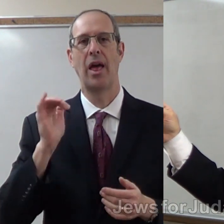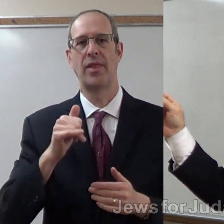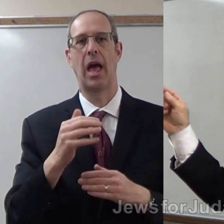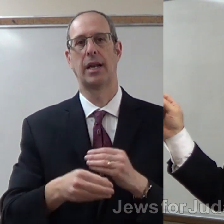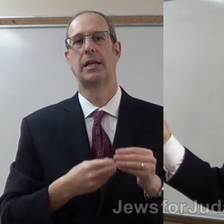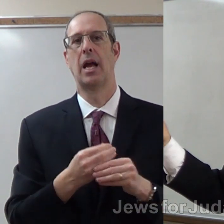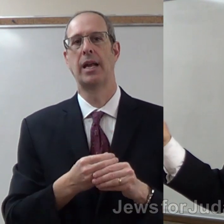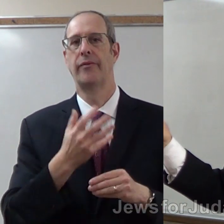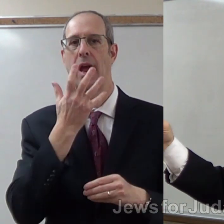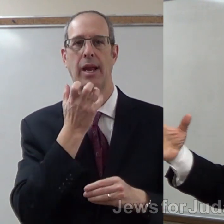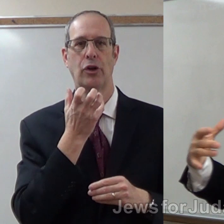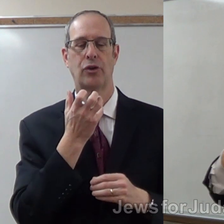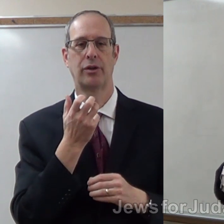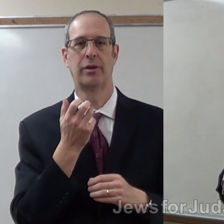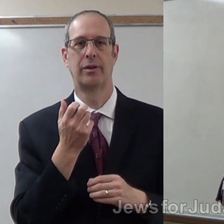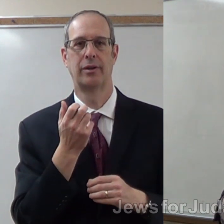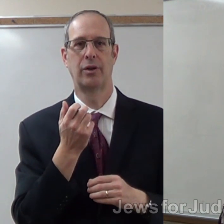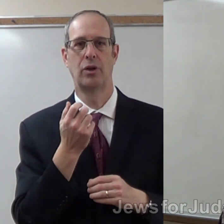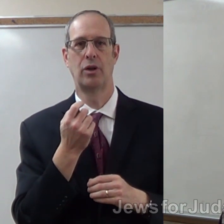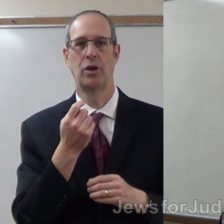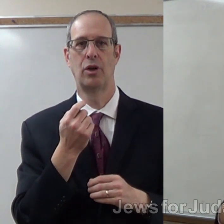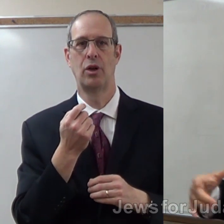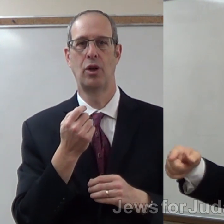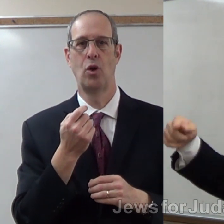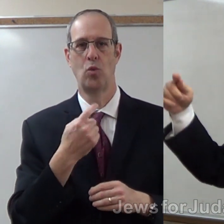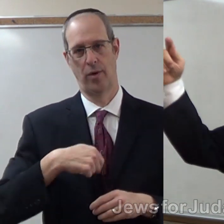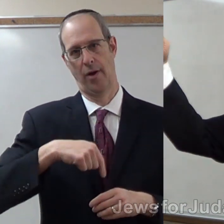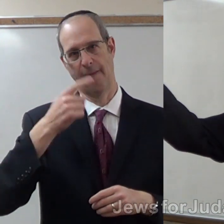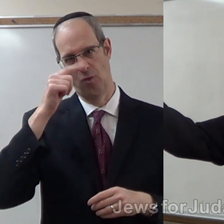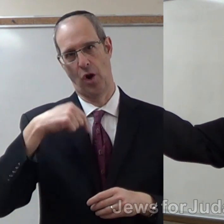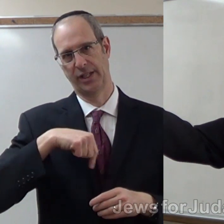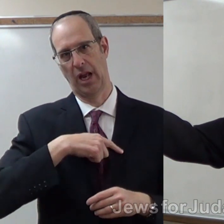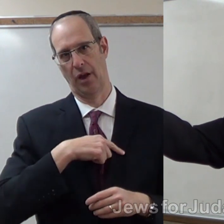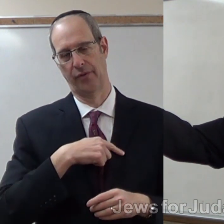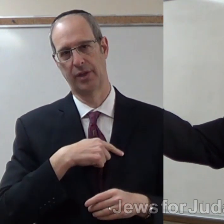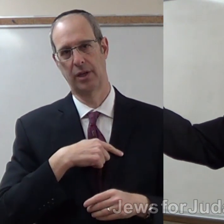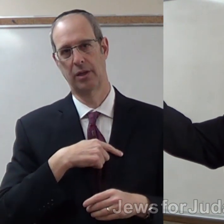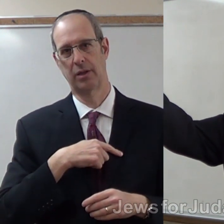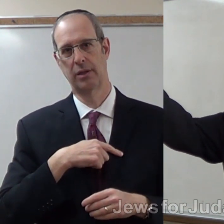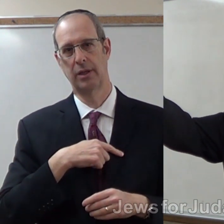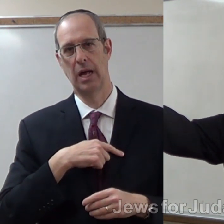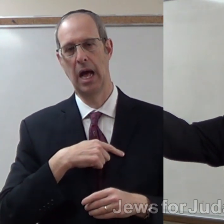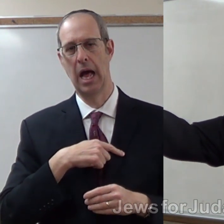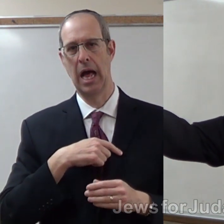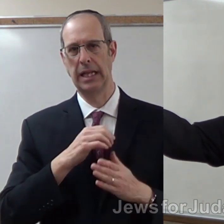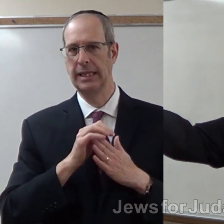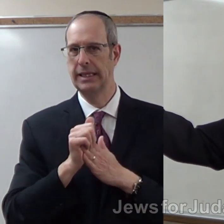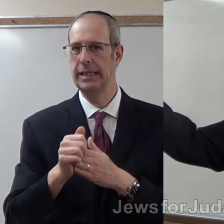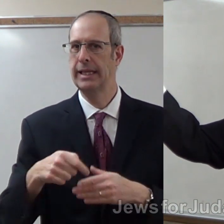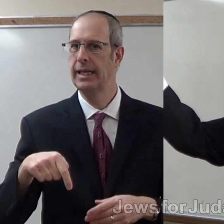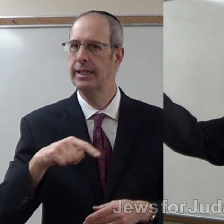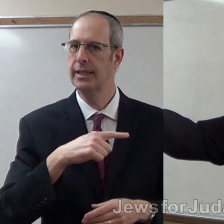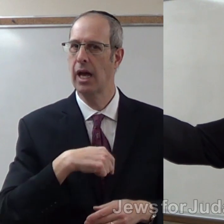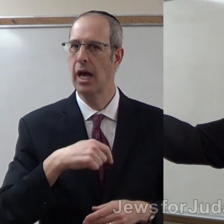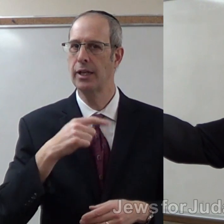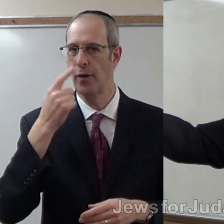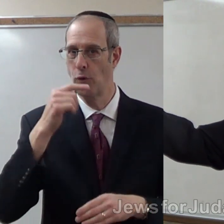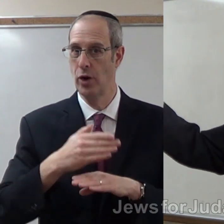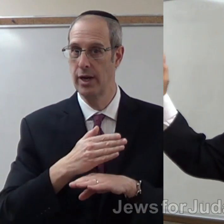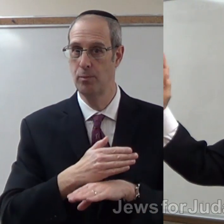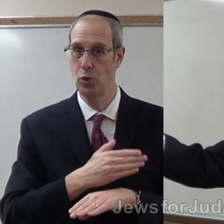kind of anger with ourselves leads us, if it gets us to